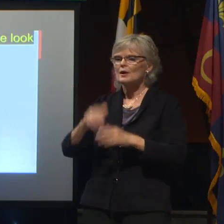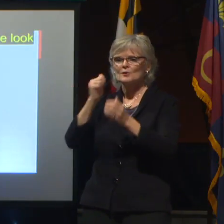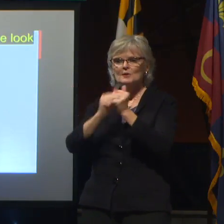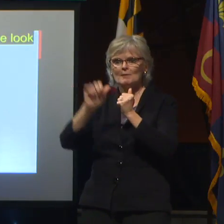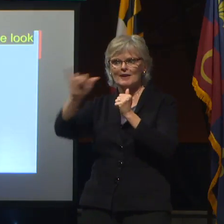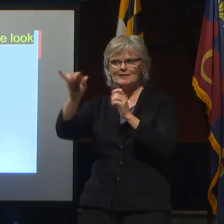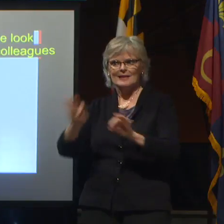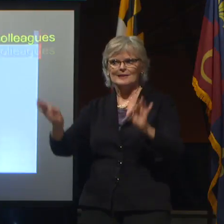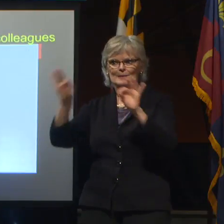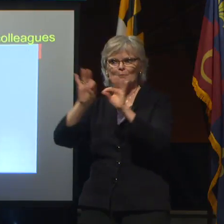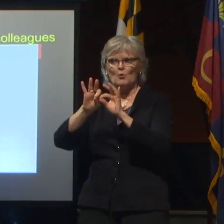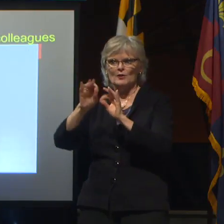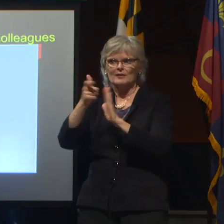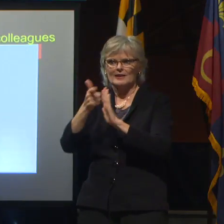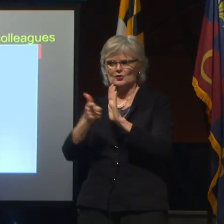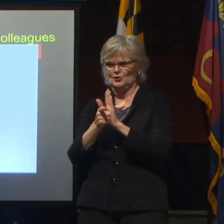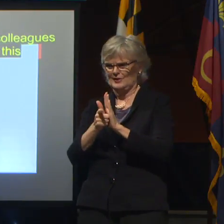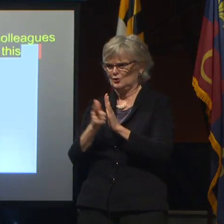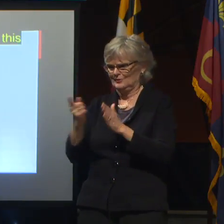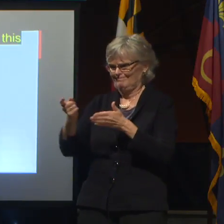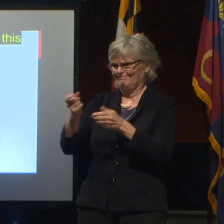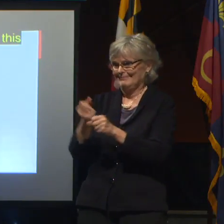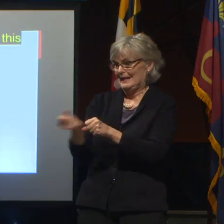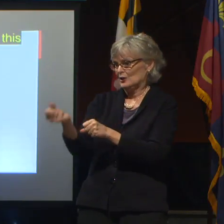this important legislation early next year.